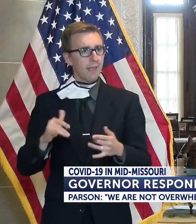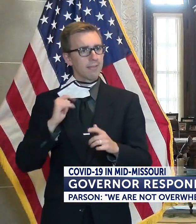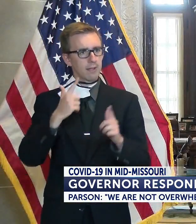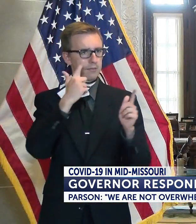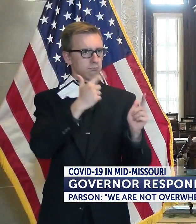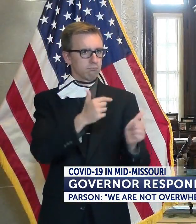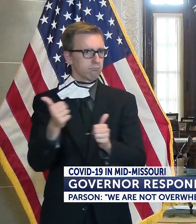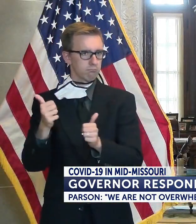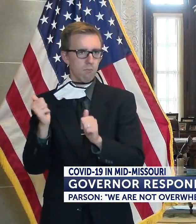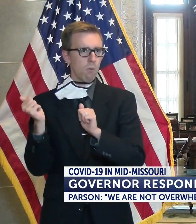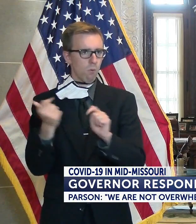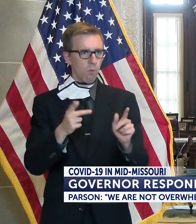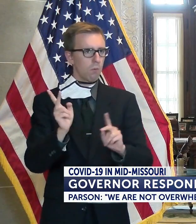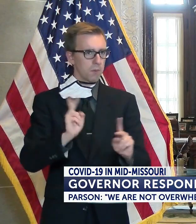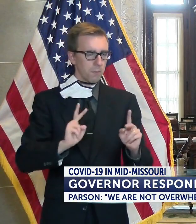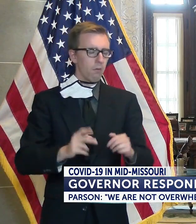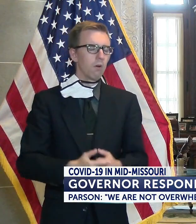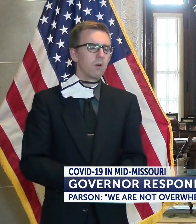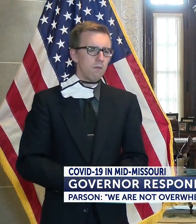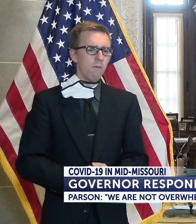every individual to do that. But,